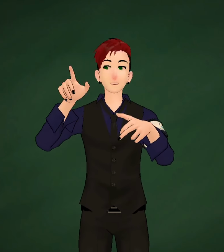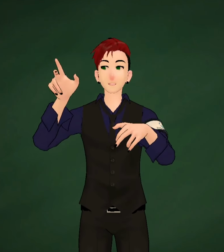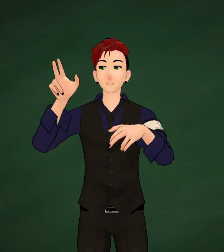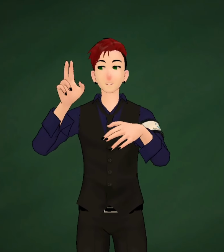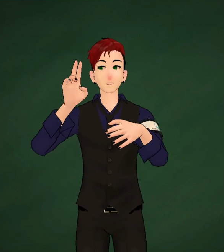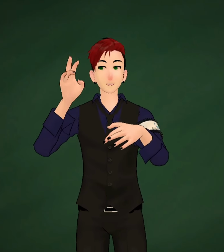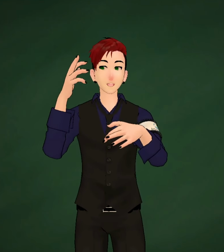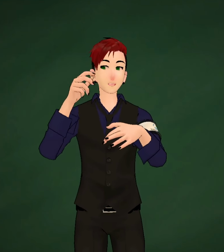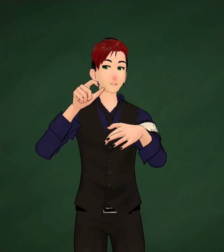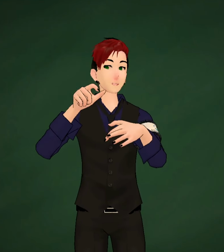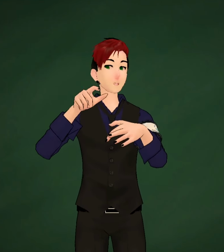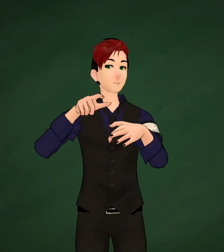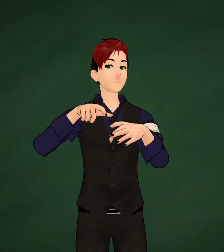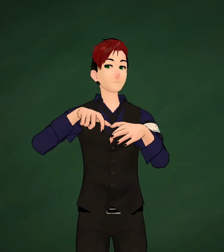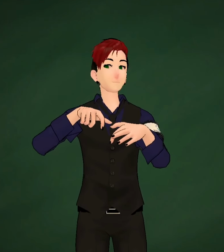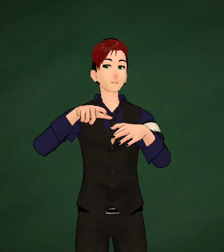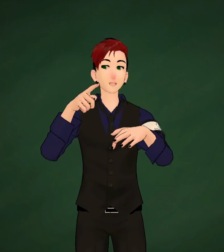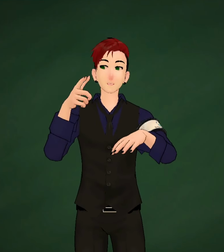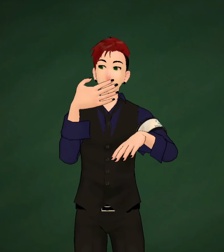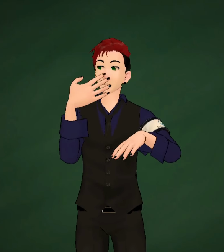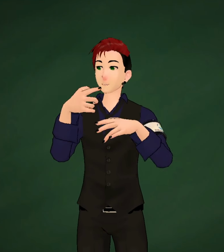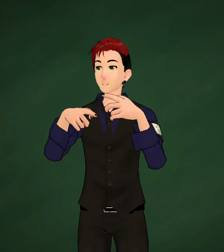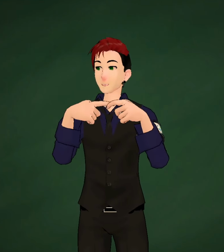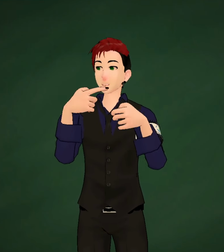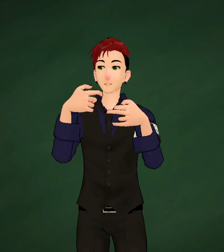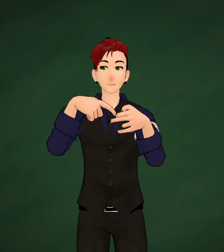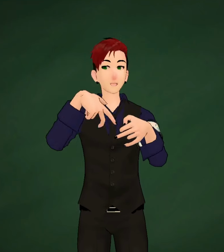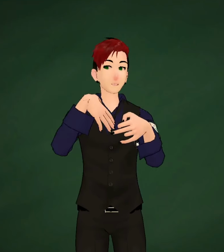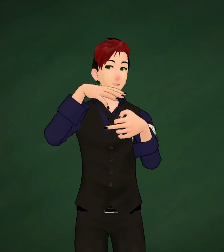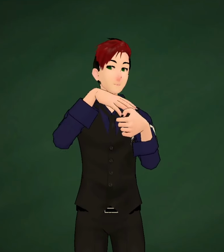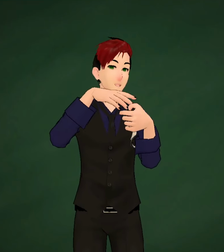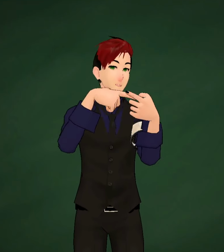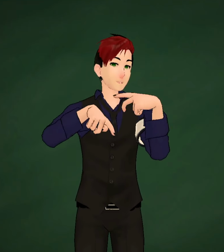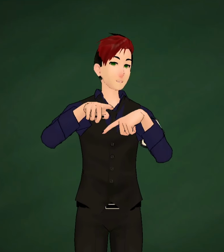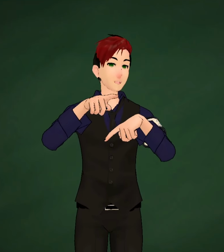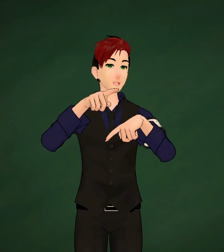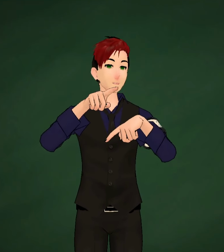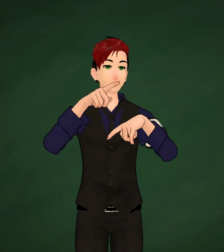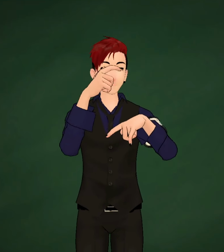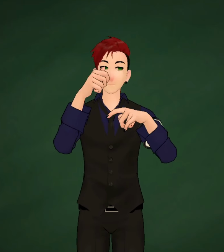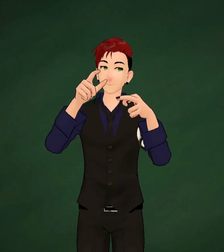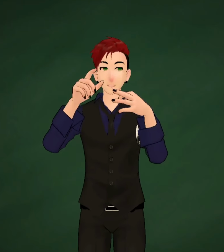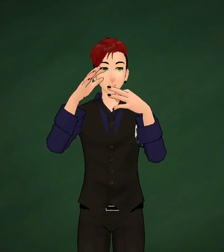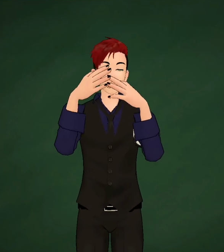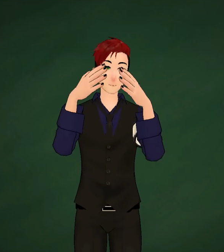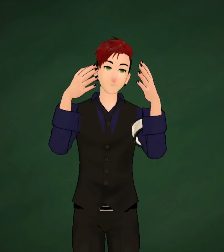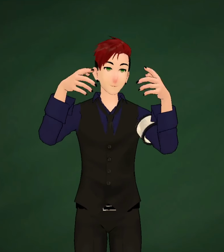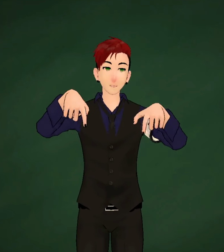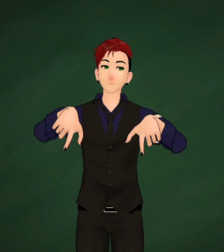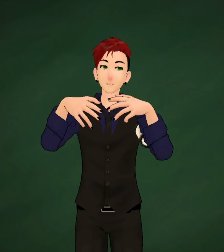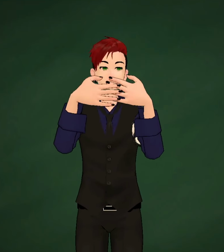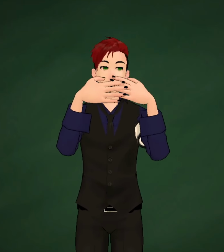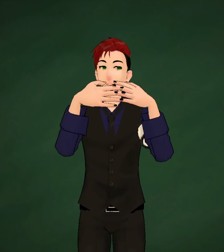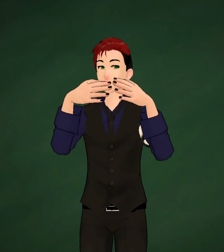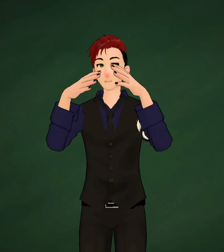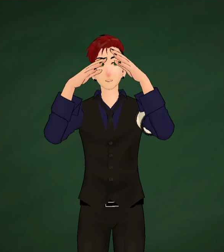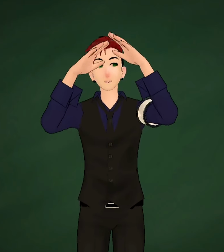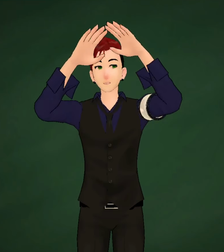Jenny and like Crow, will say something about like, this is my regional sign, because especially with America, there